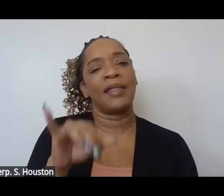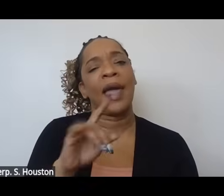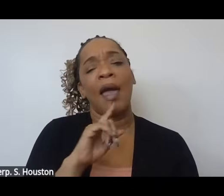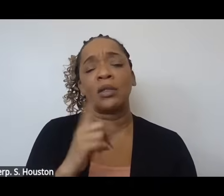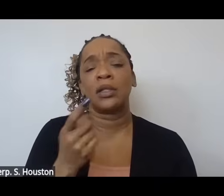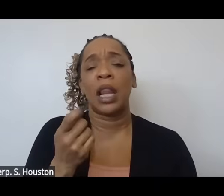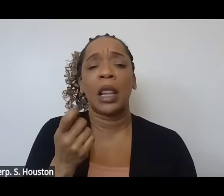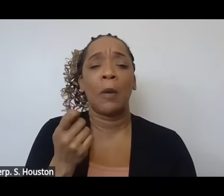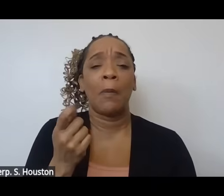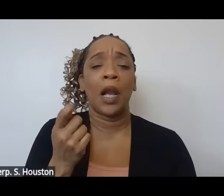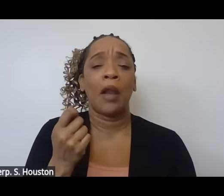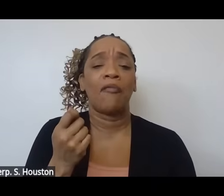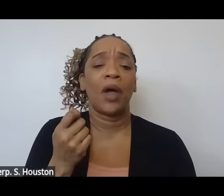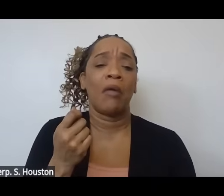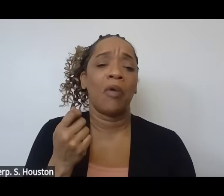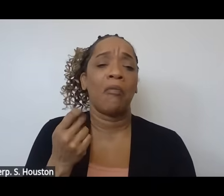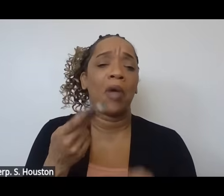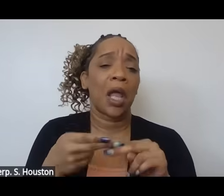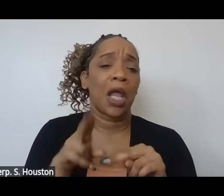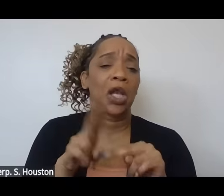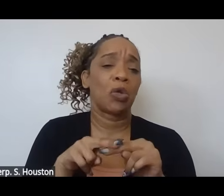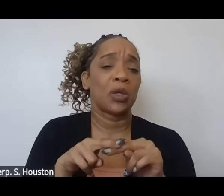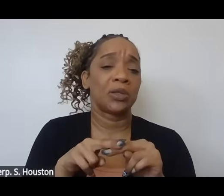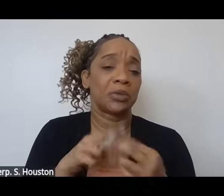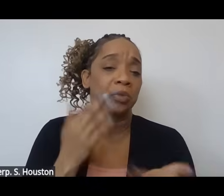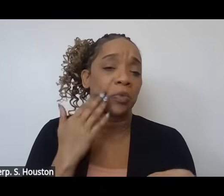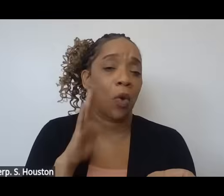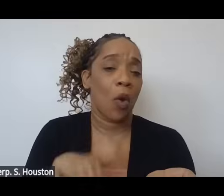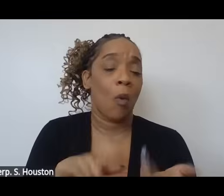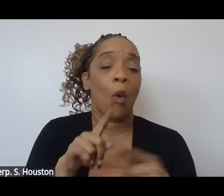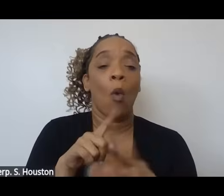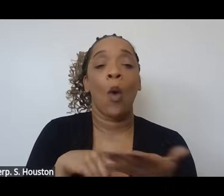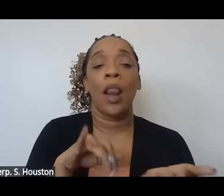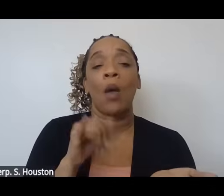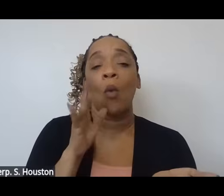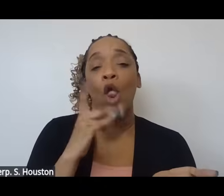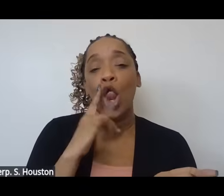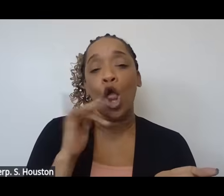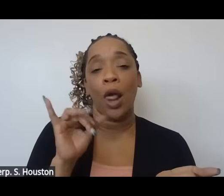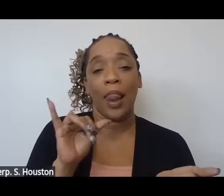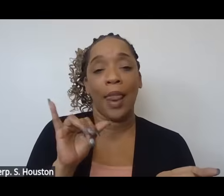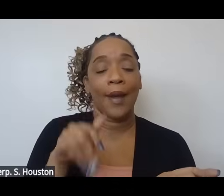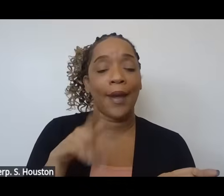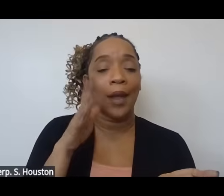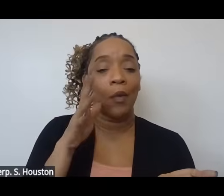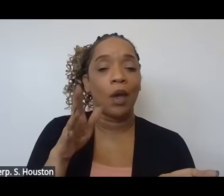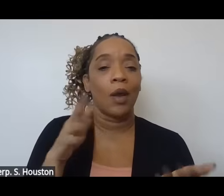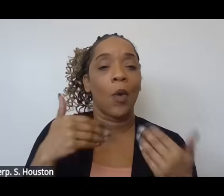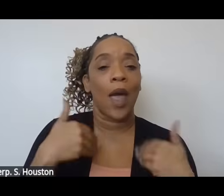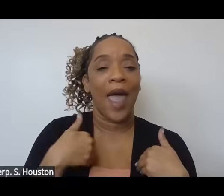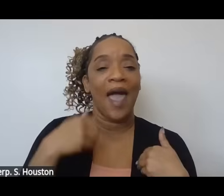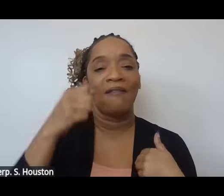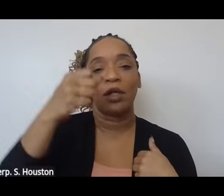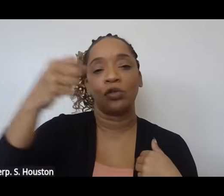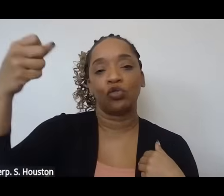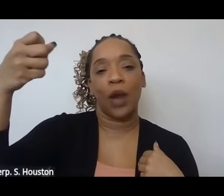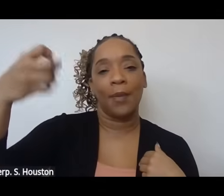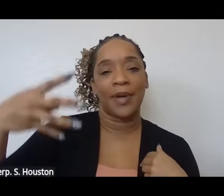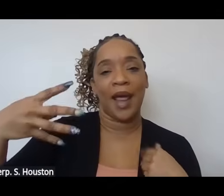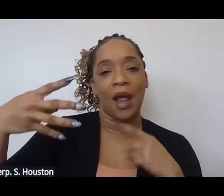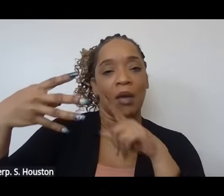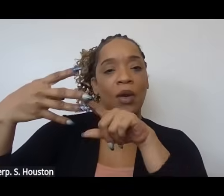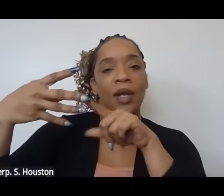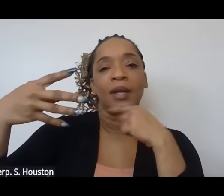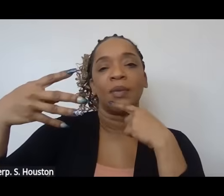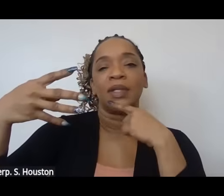basis from what we do now. So we would leave. What it would look like is you'll essentially have a drop down. So it would say,